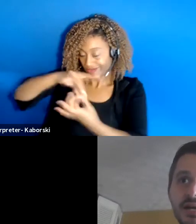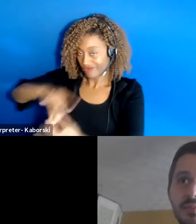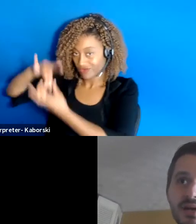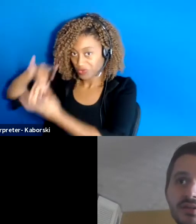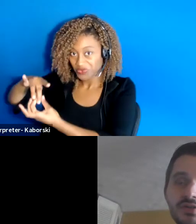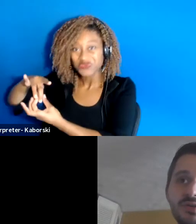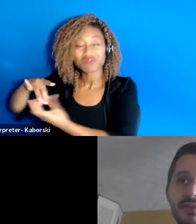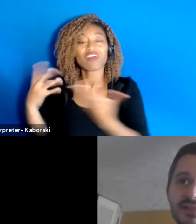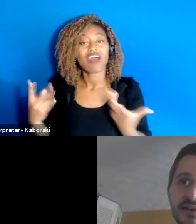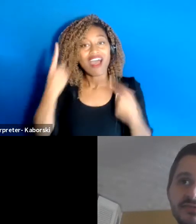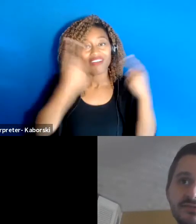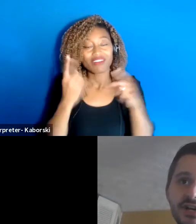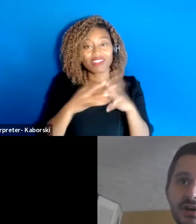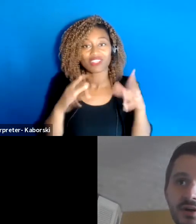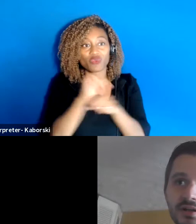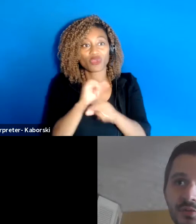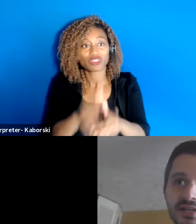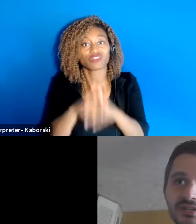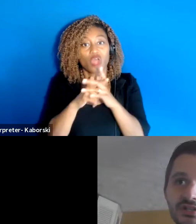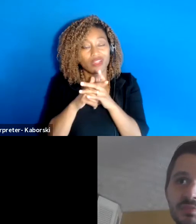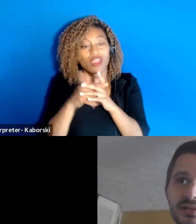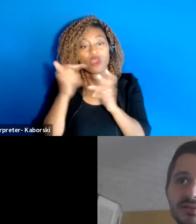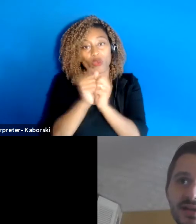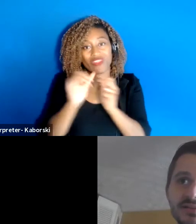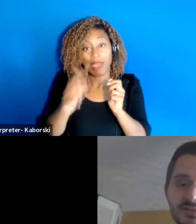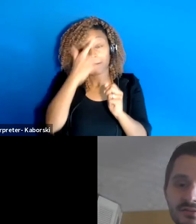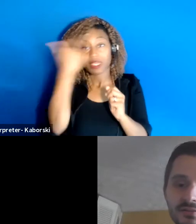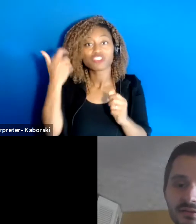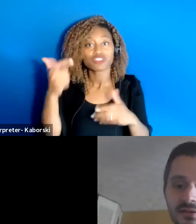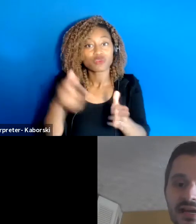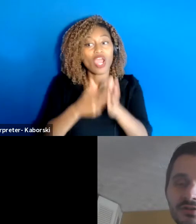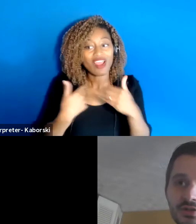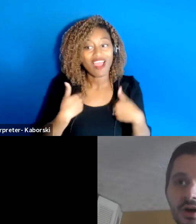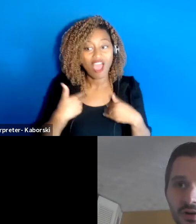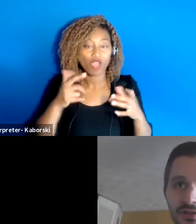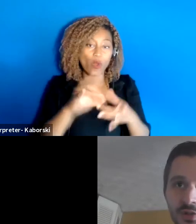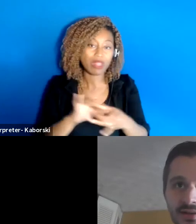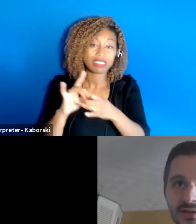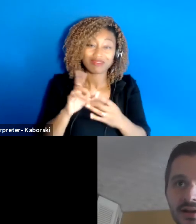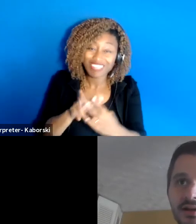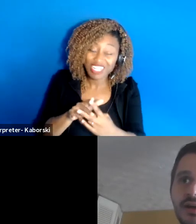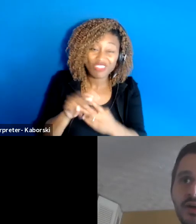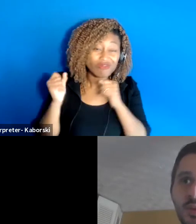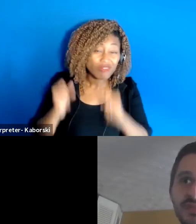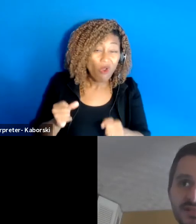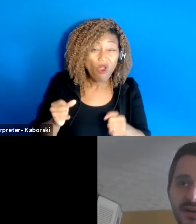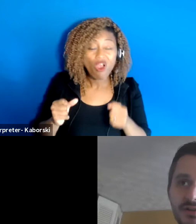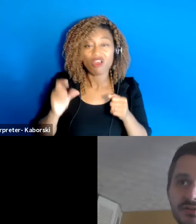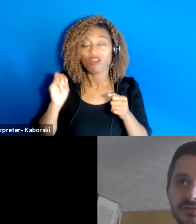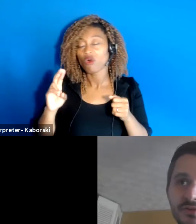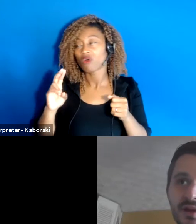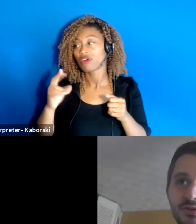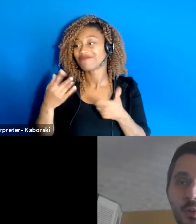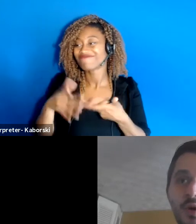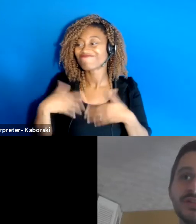beginning, because you do have to have, you know, a relationship that is either strong or strengthening with the